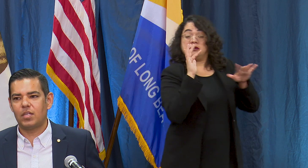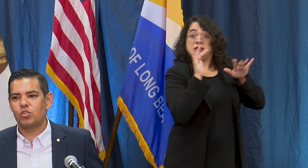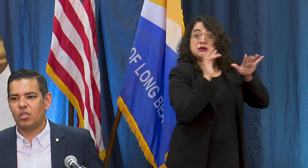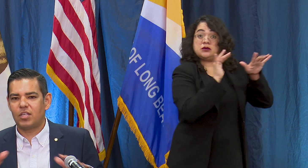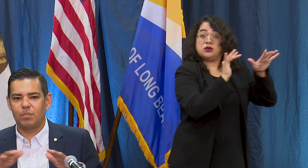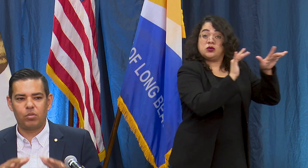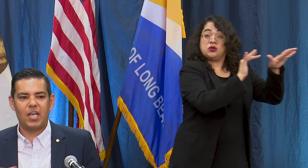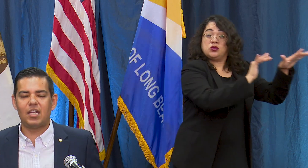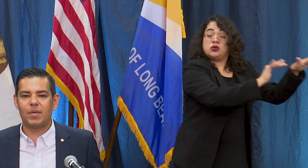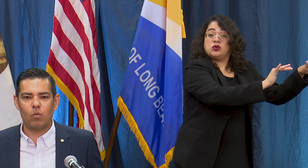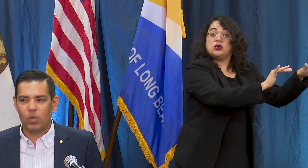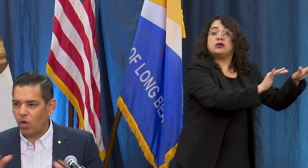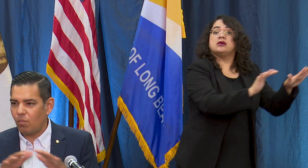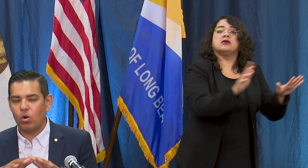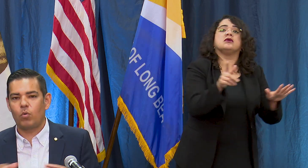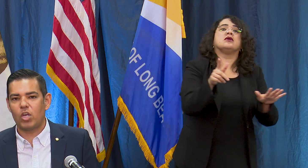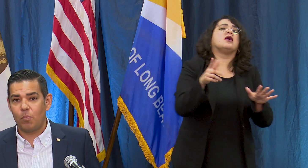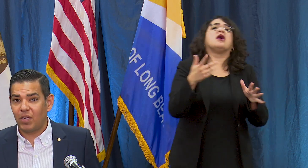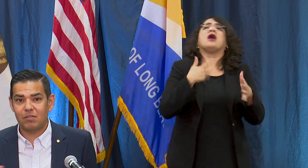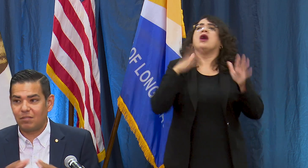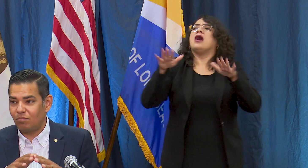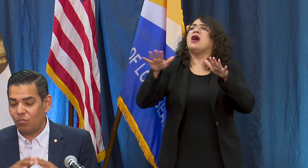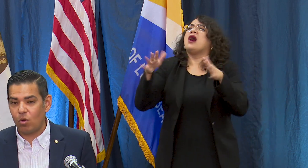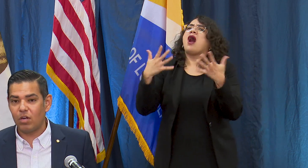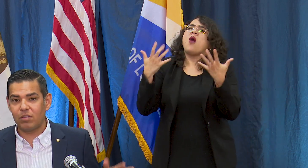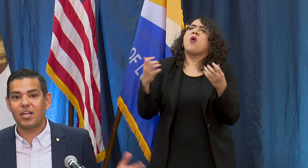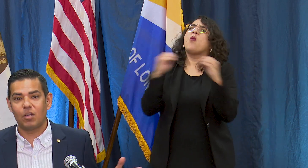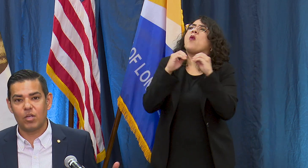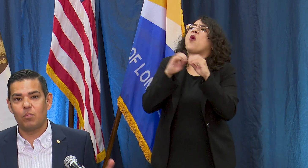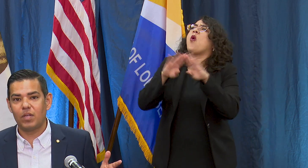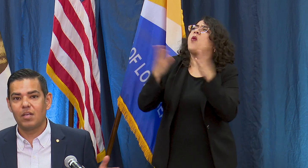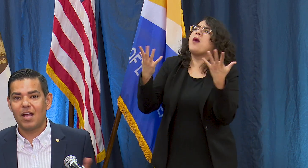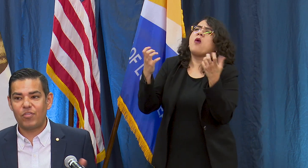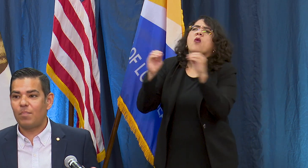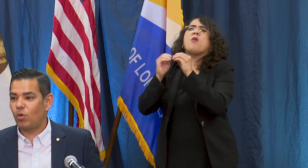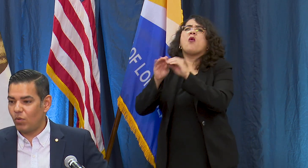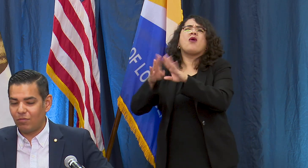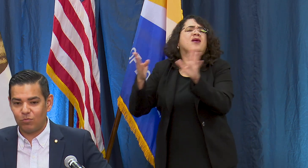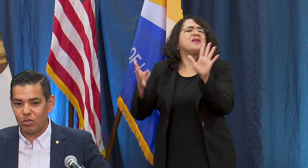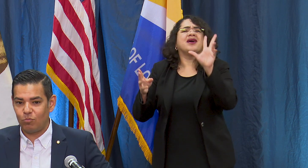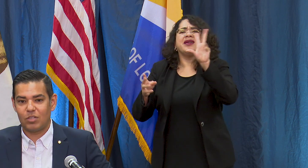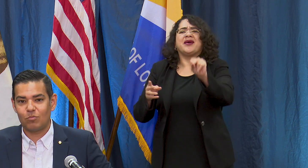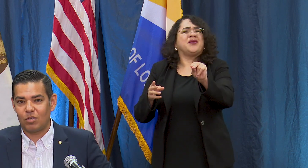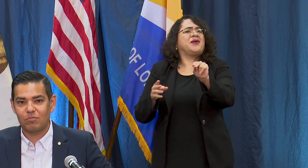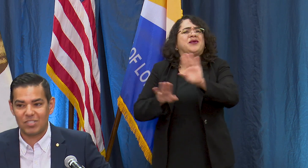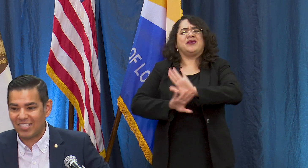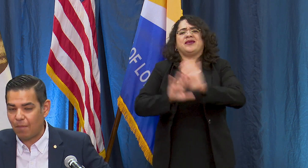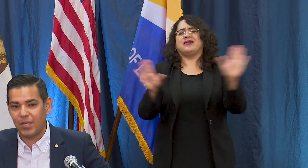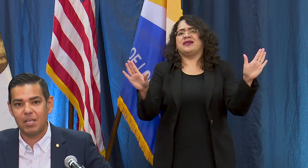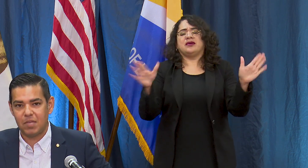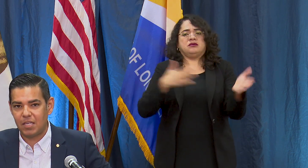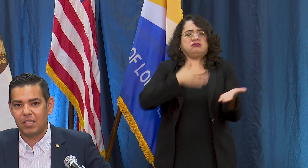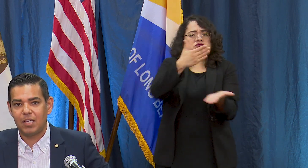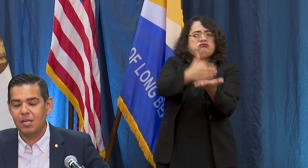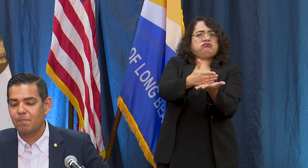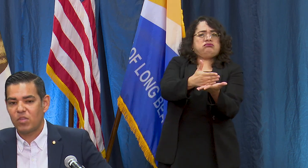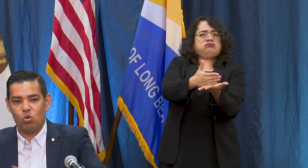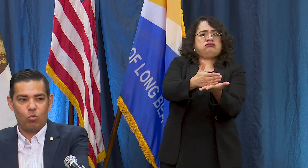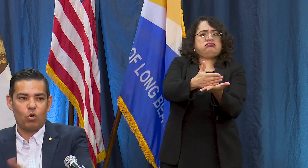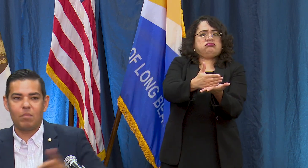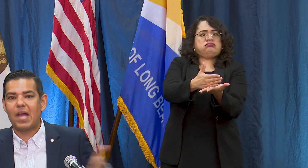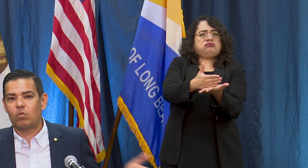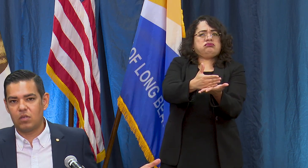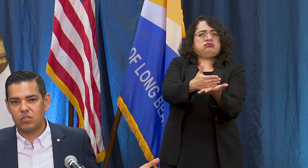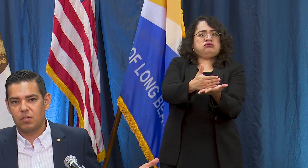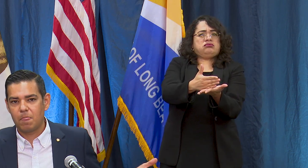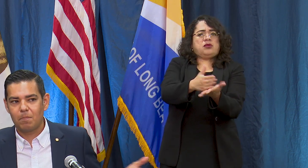that point should complain about we want more to reopen, because more is not going to reopen. At that point, we're stopping immediately, or